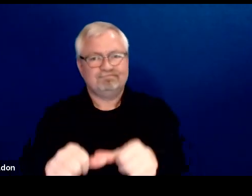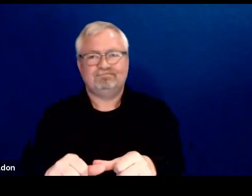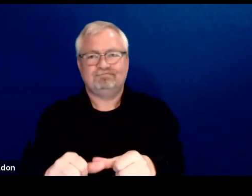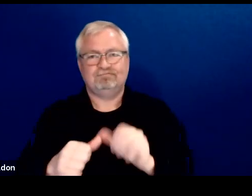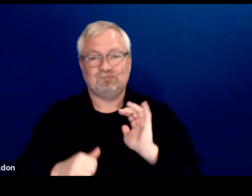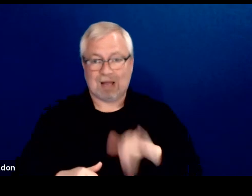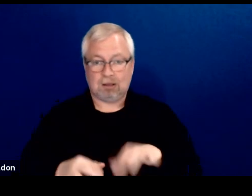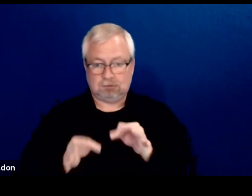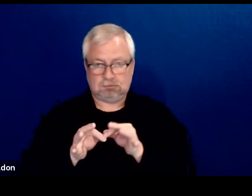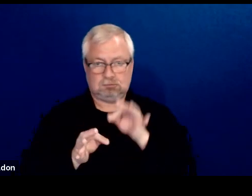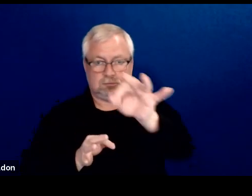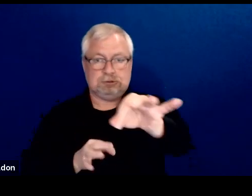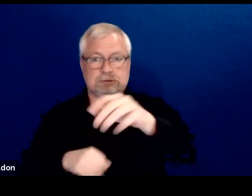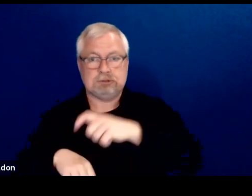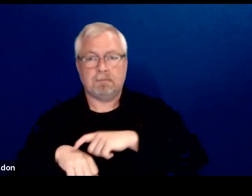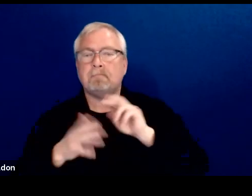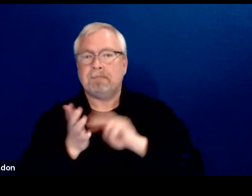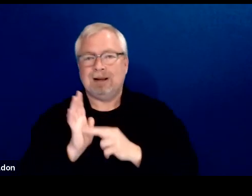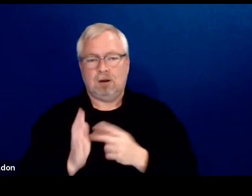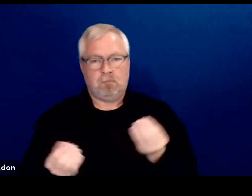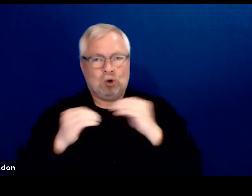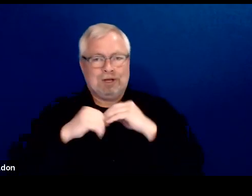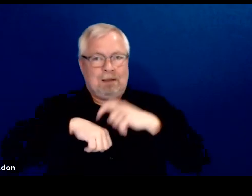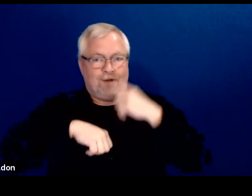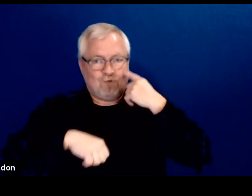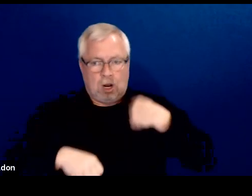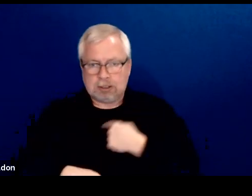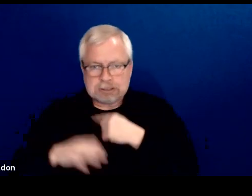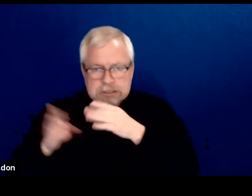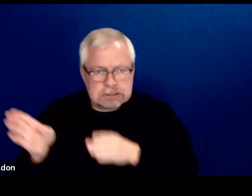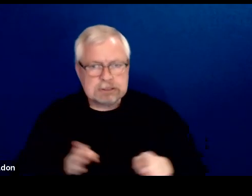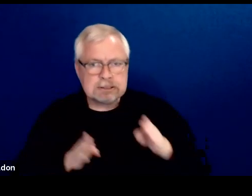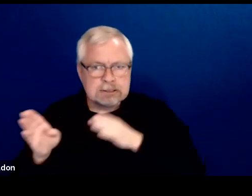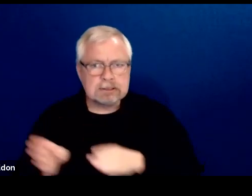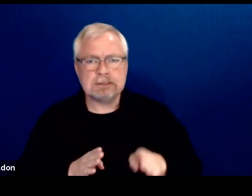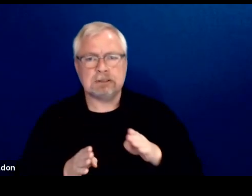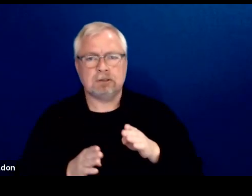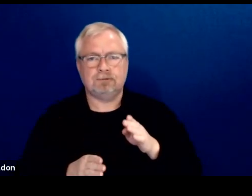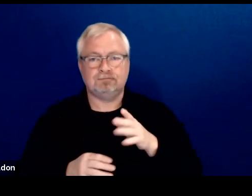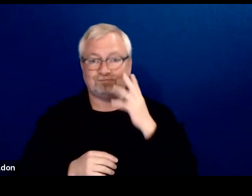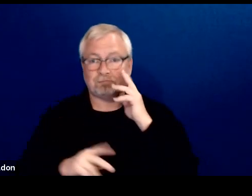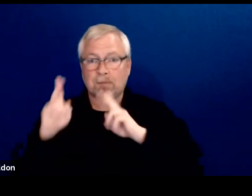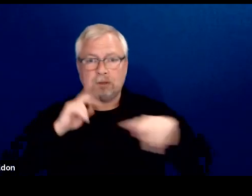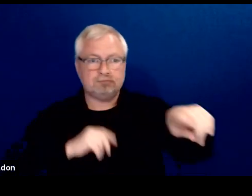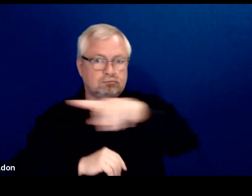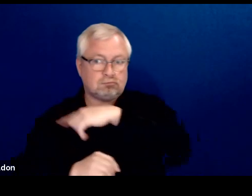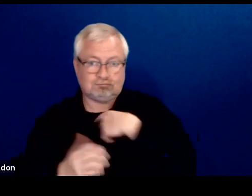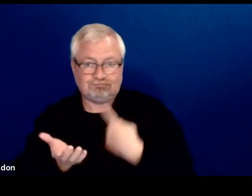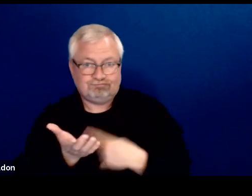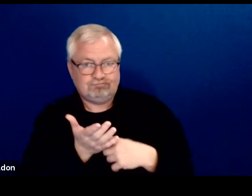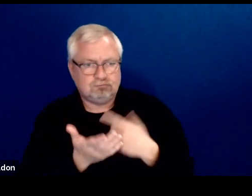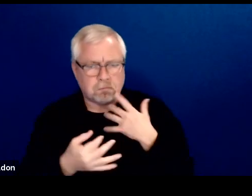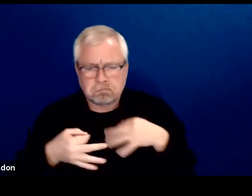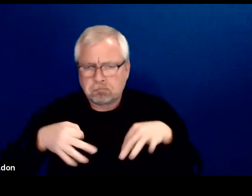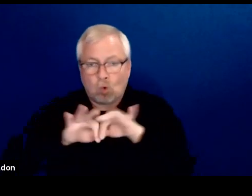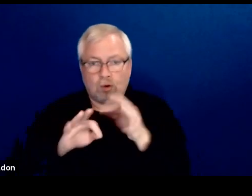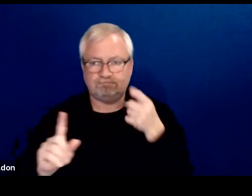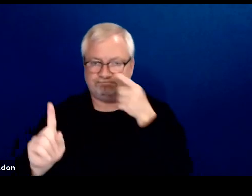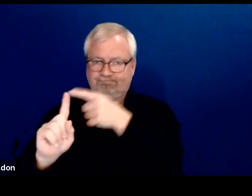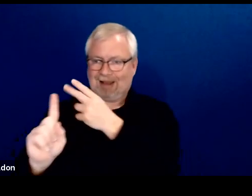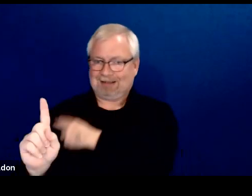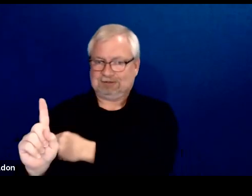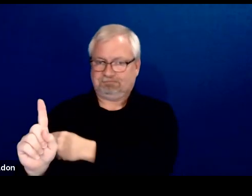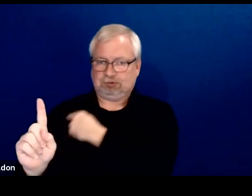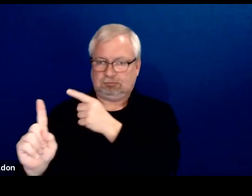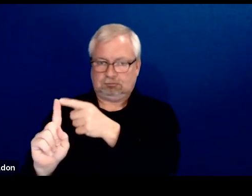more time to get ready. And Governor Walz talked about how important, how critical that is for our hospitals. But it's also very important to the work that we're